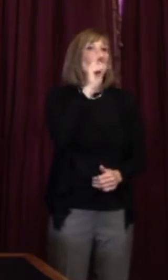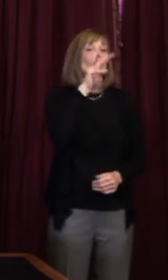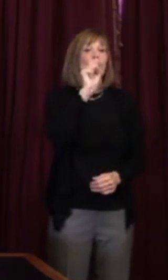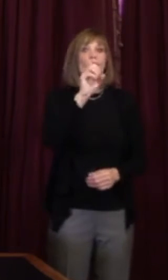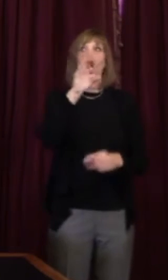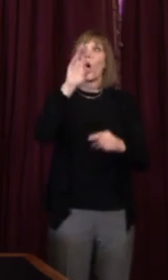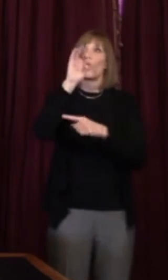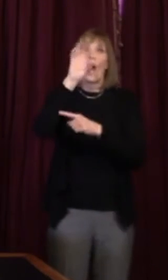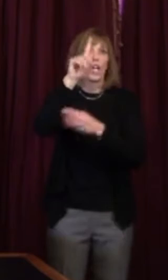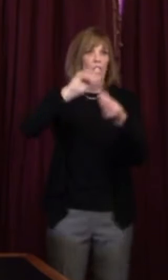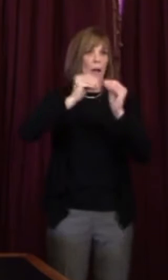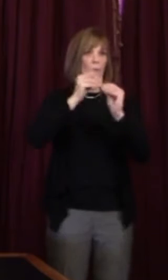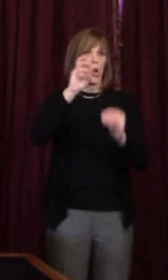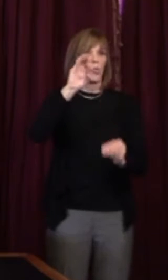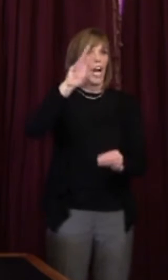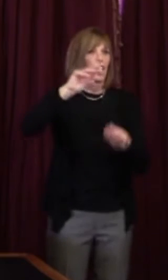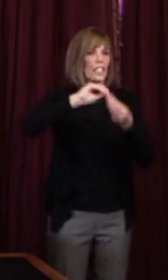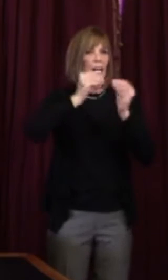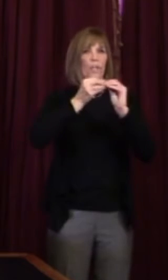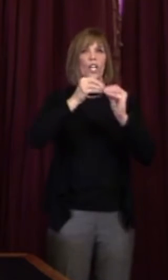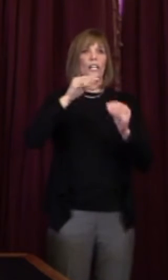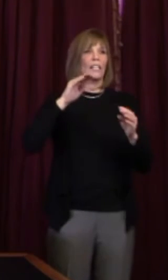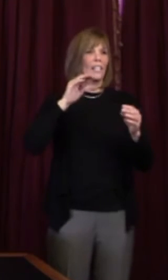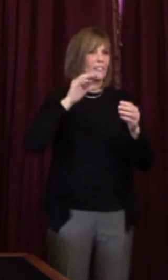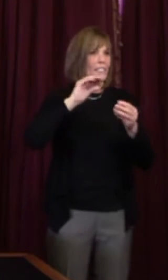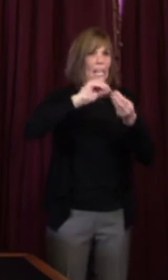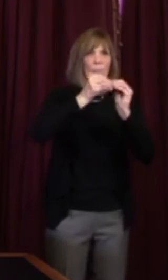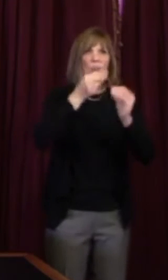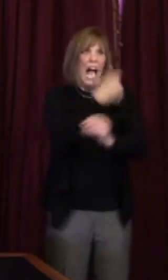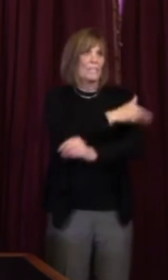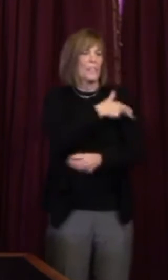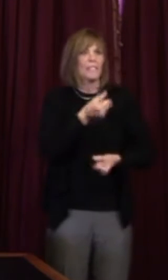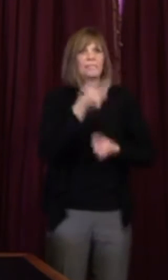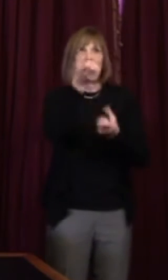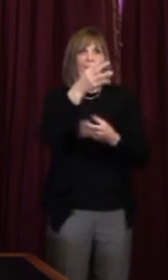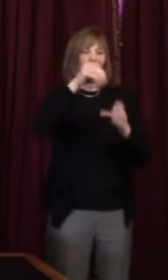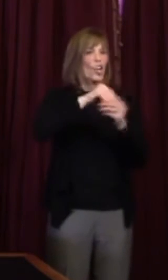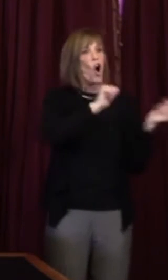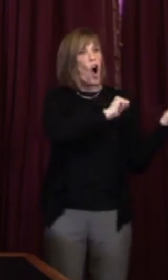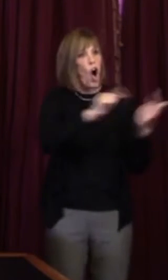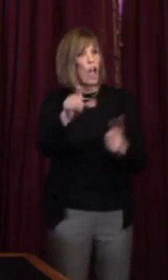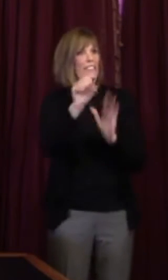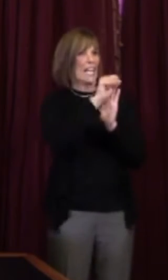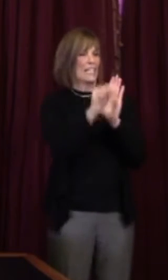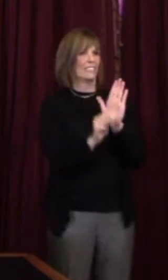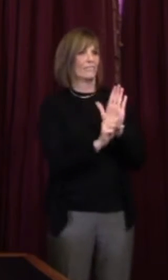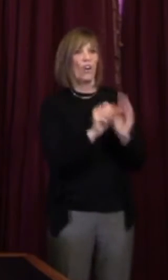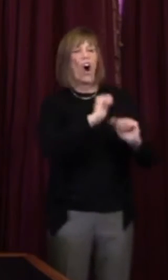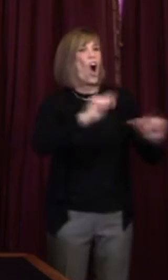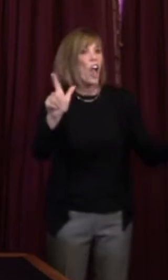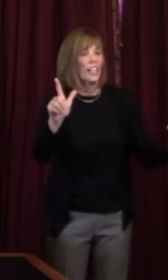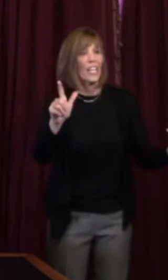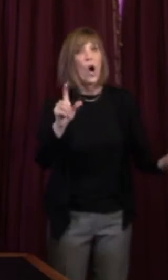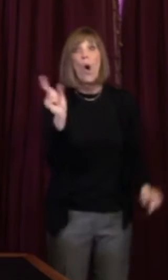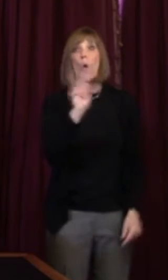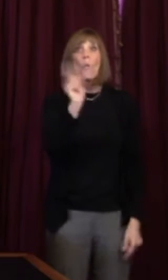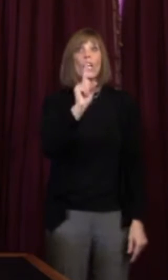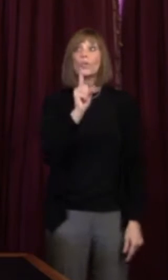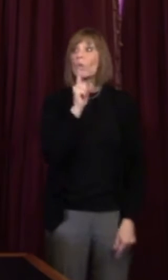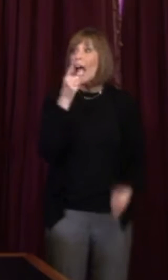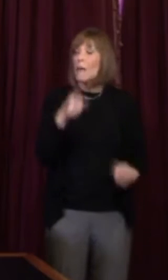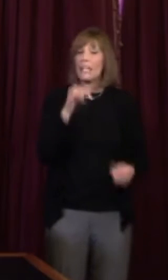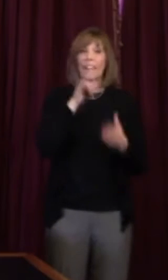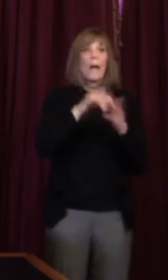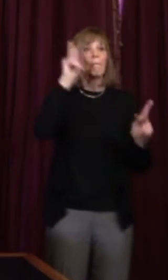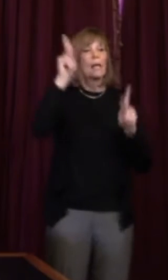record cases across this country in every single state, record hospitalizations in every state across this country, what is honestly happening is